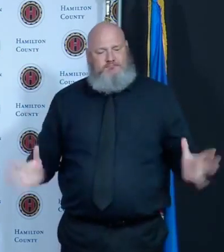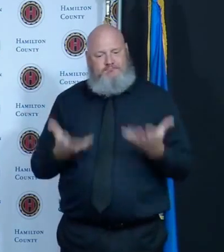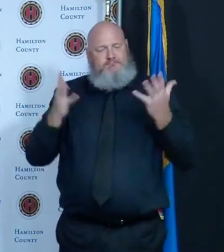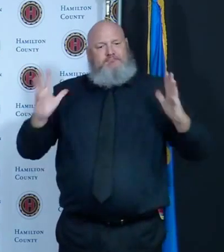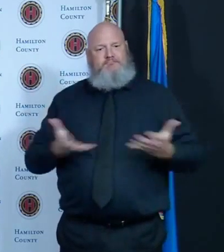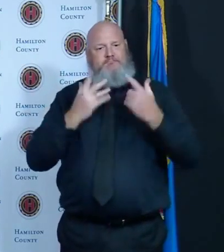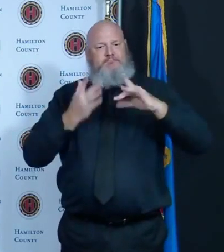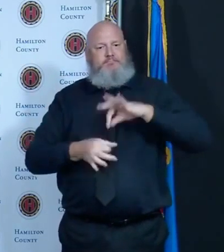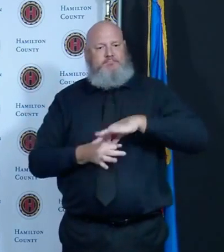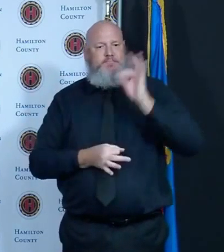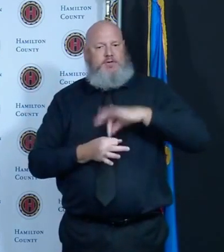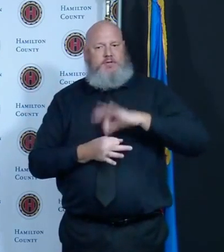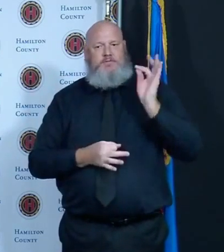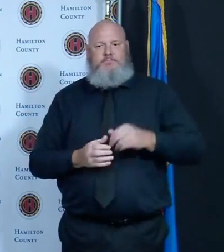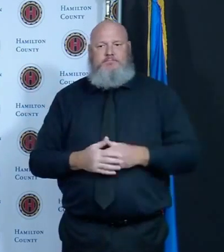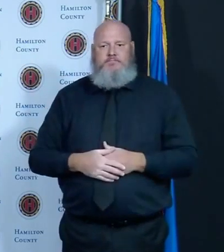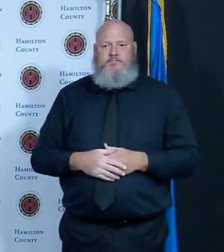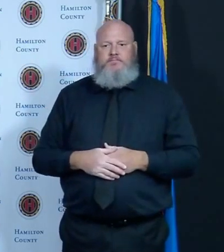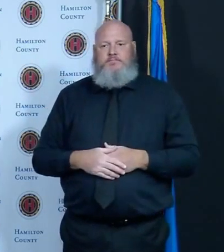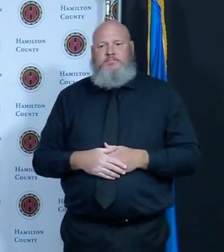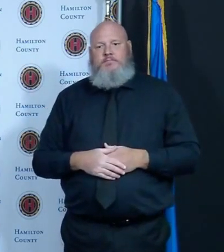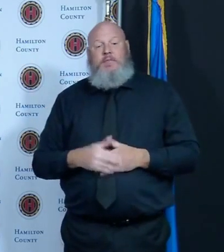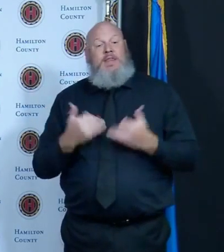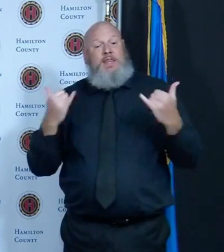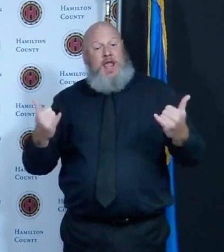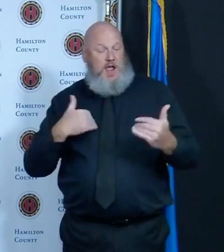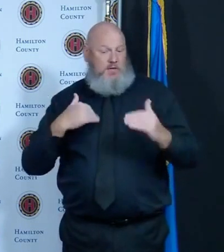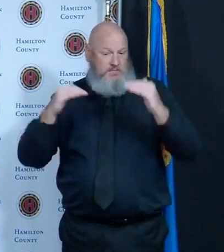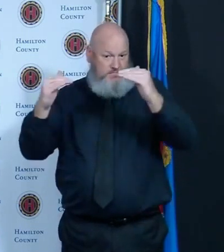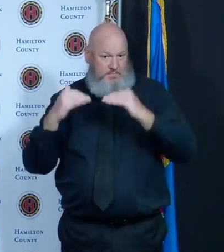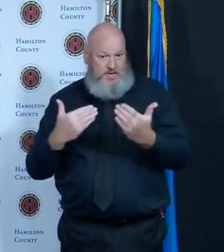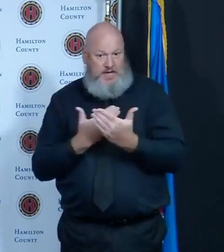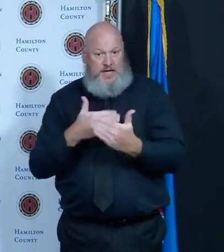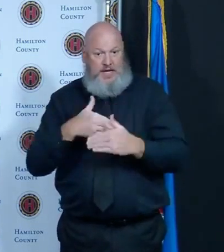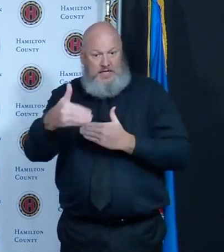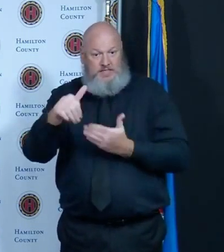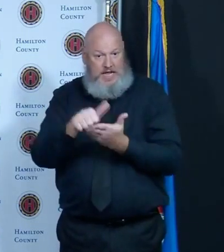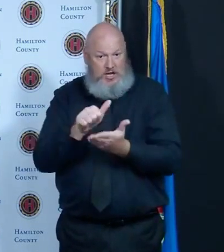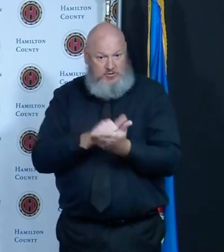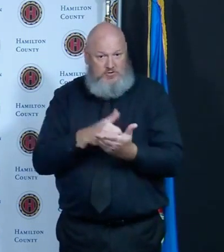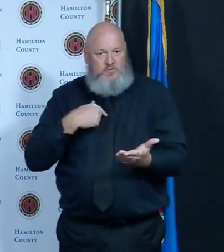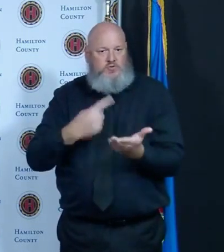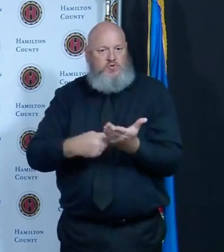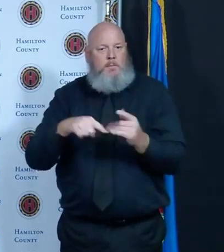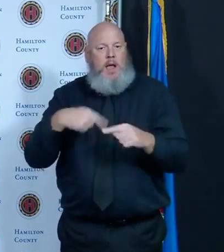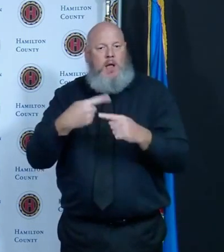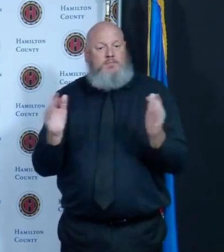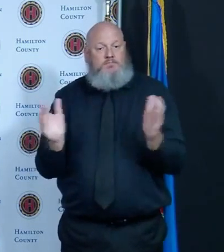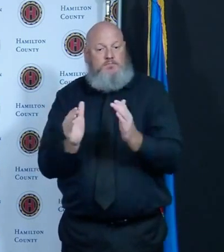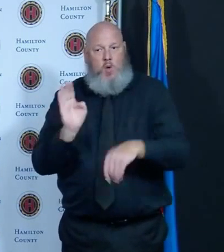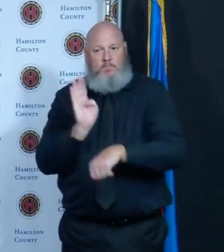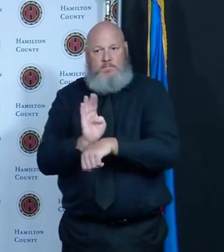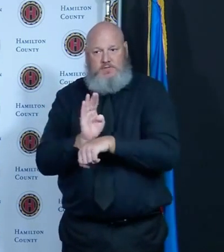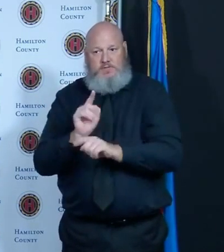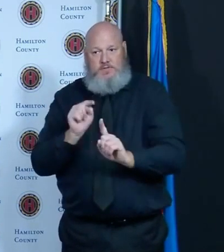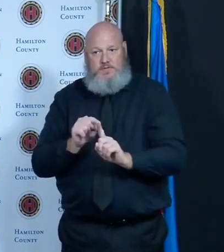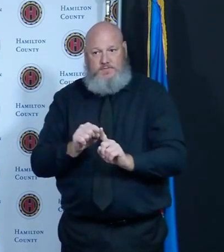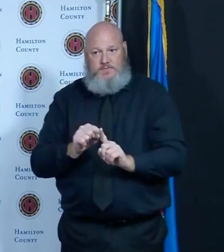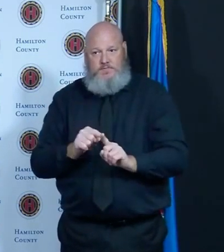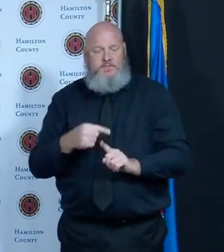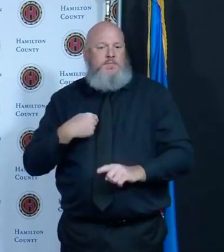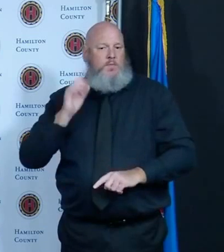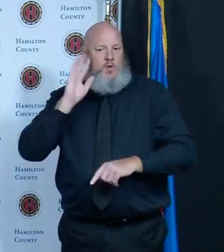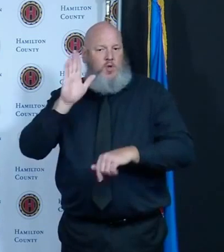Now on to small business assistance. So Pat Longo is here. He's the president, CEO of HCDC Inc., and